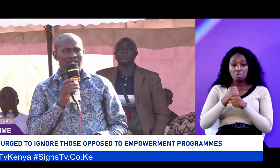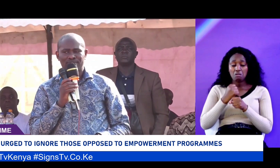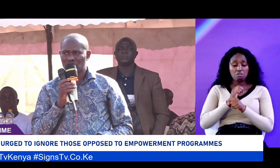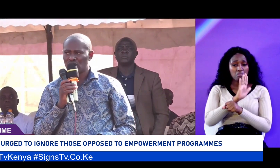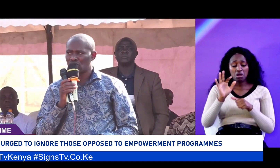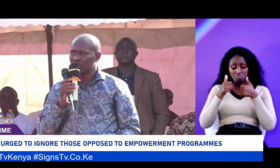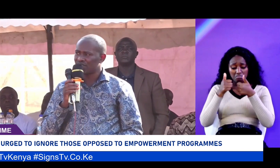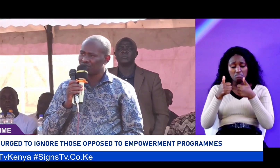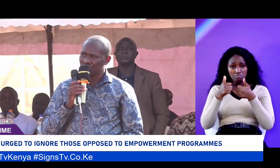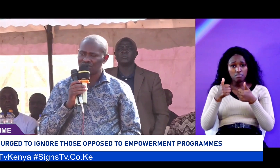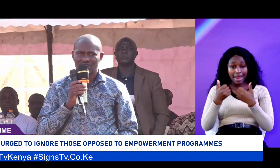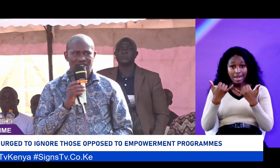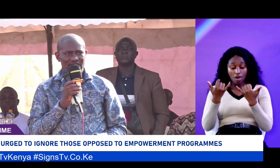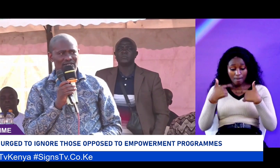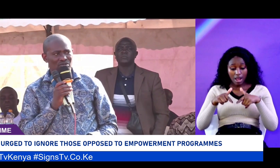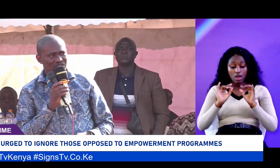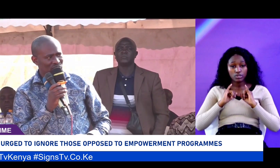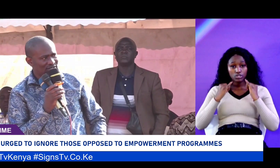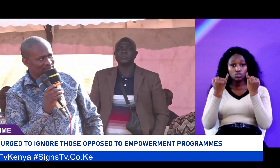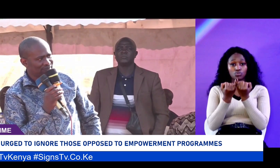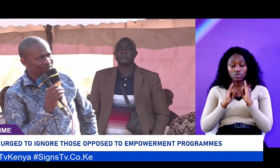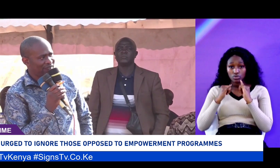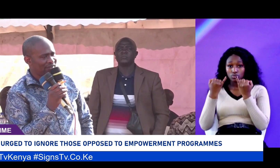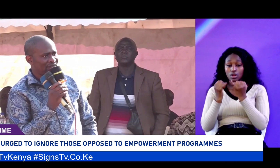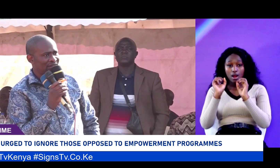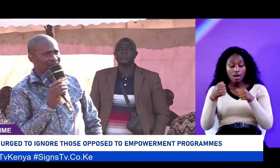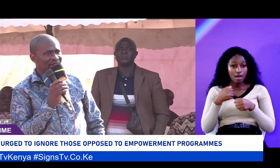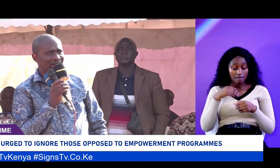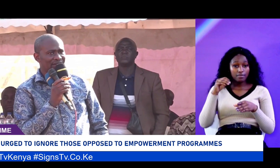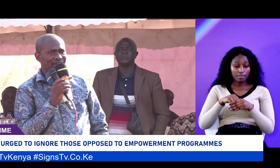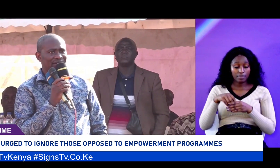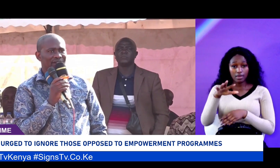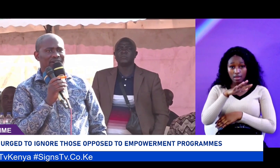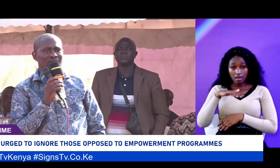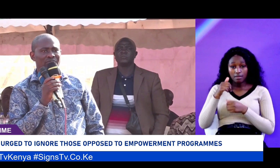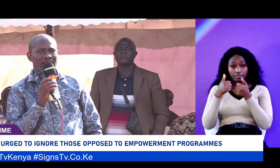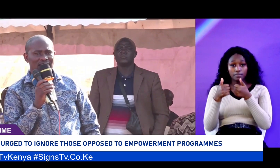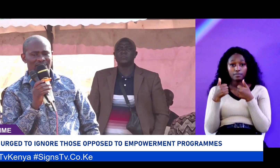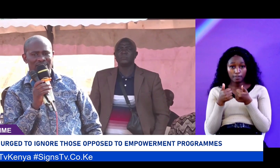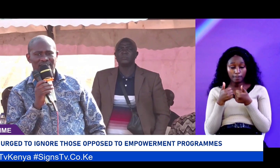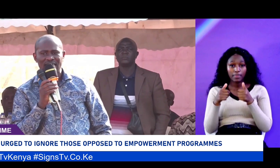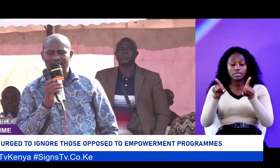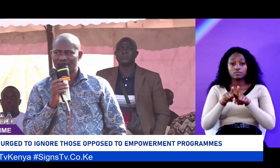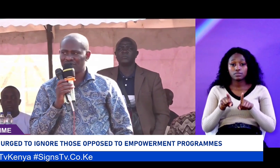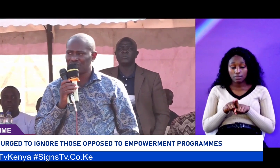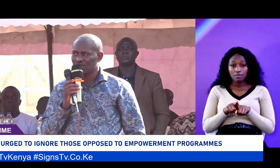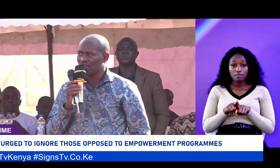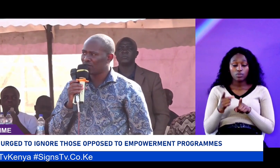He's brought a lot of institutions in this constituency. And we have other issues that have